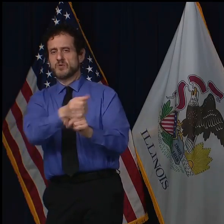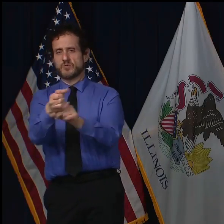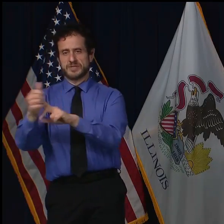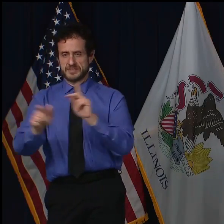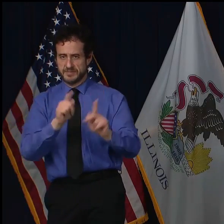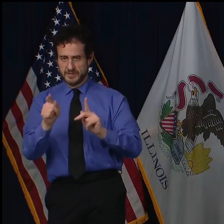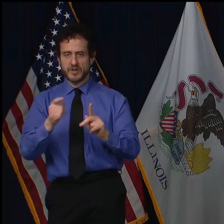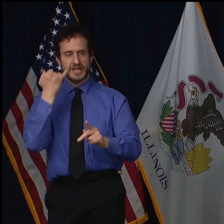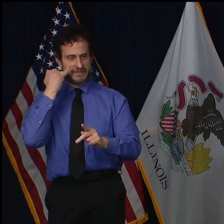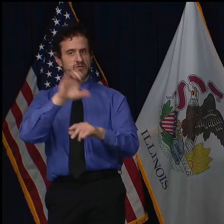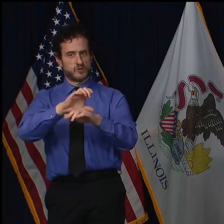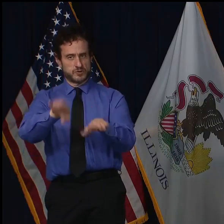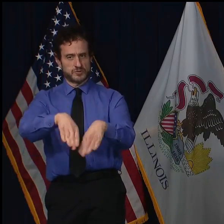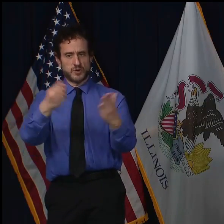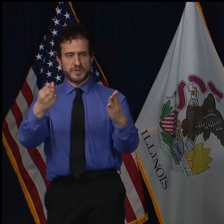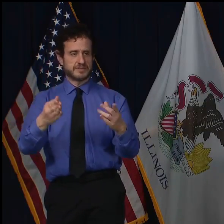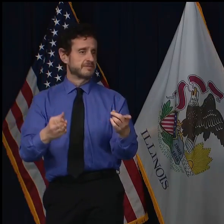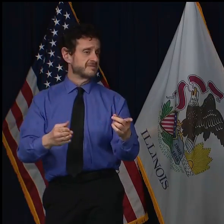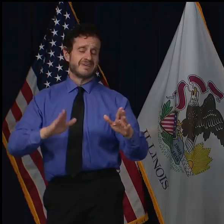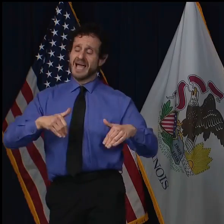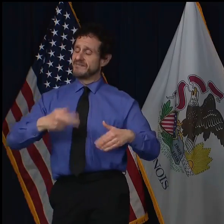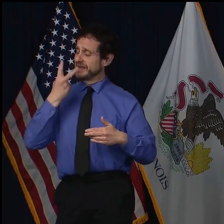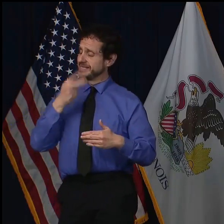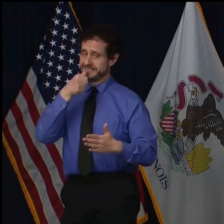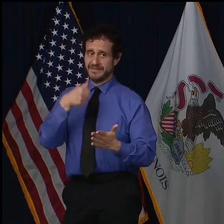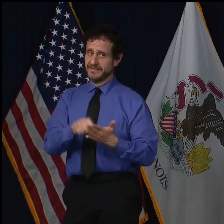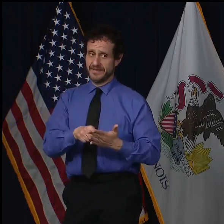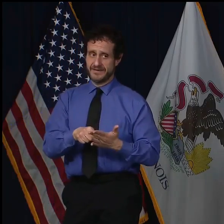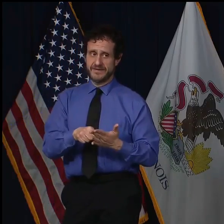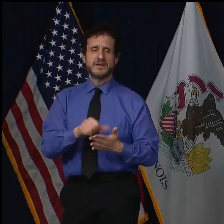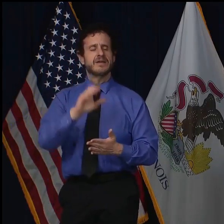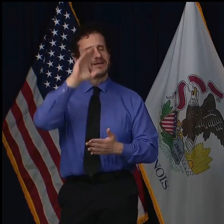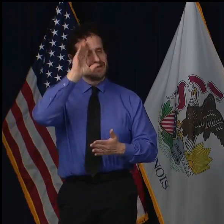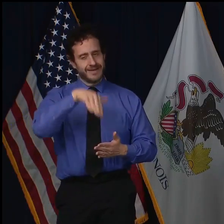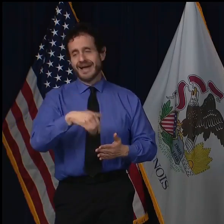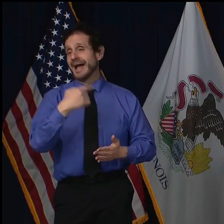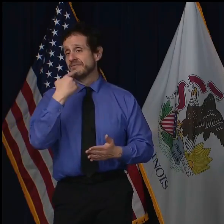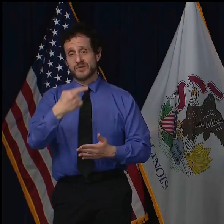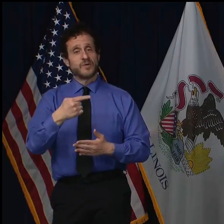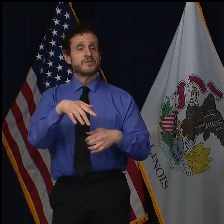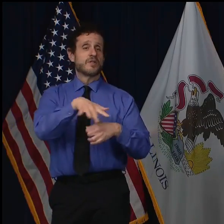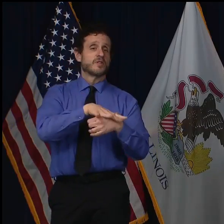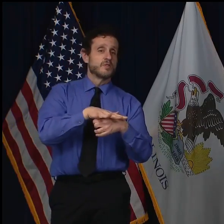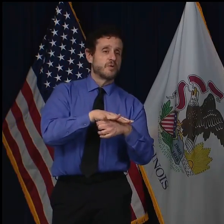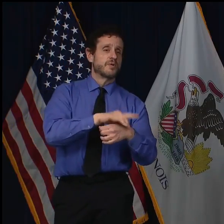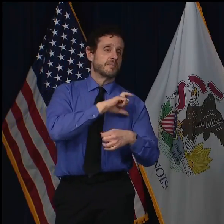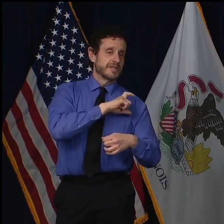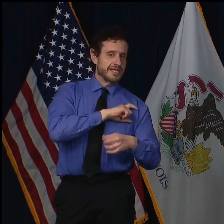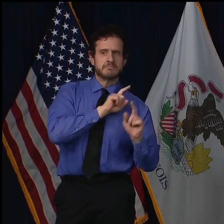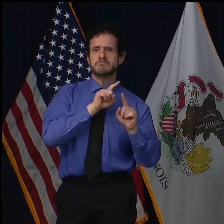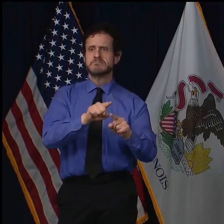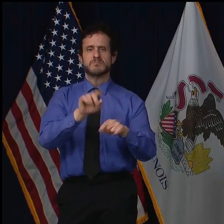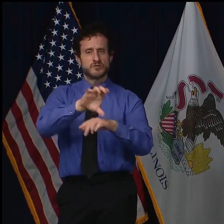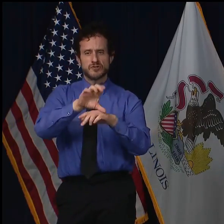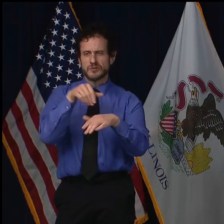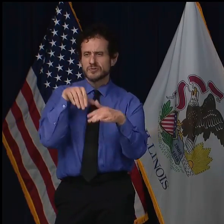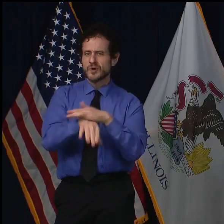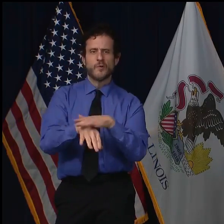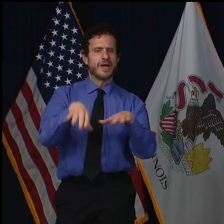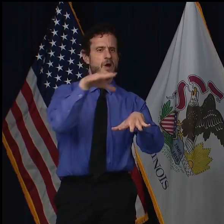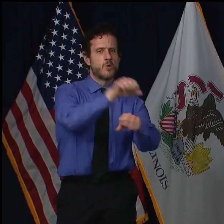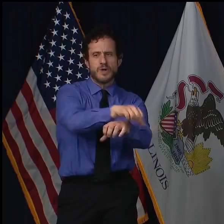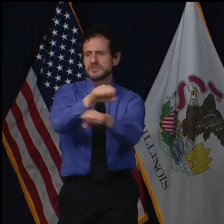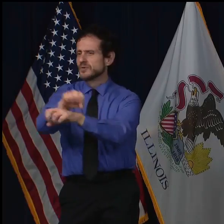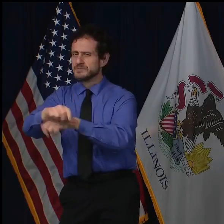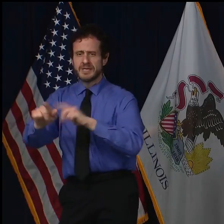arrests? Well, I haven't seen that letter, and you know that I have discouraged local law enforcement from arresting people.